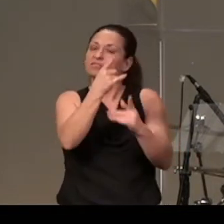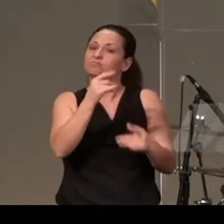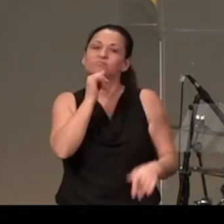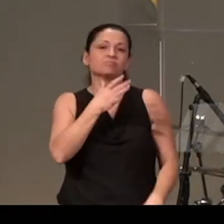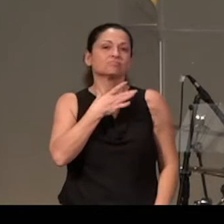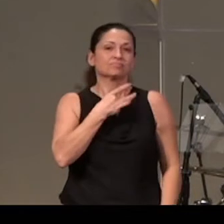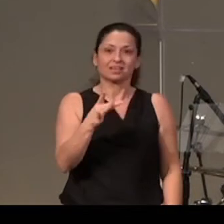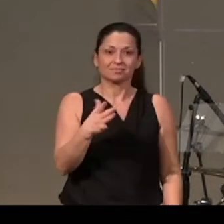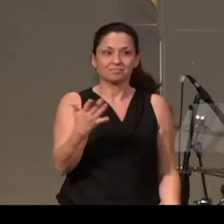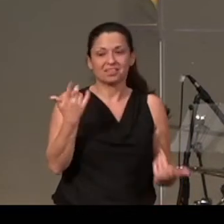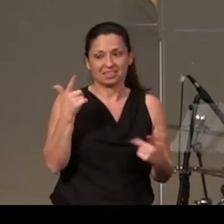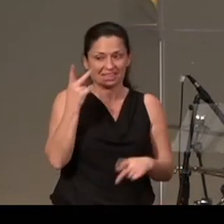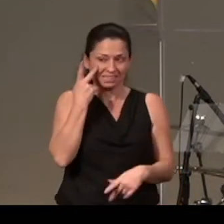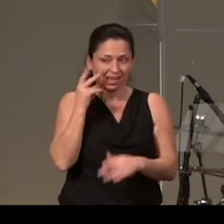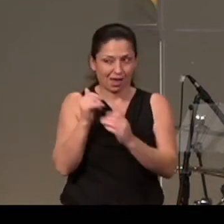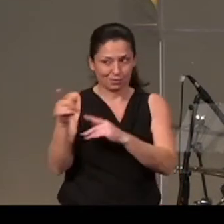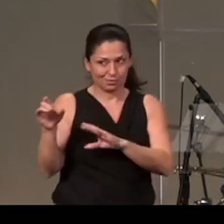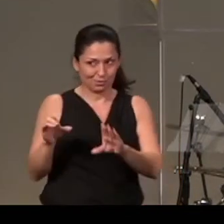do.